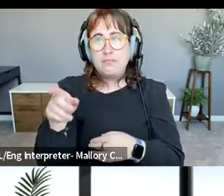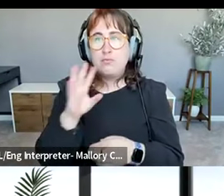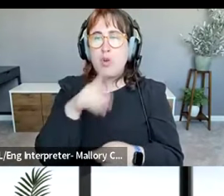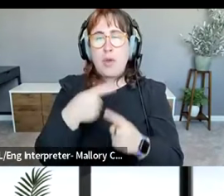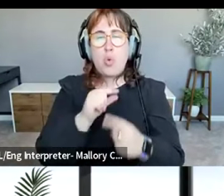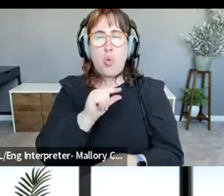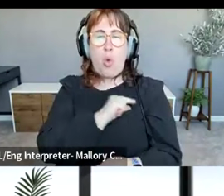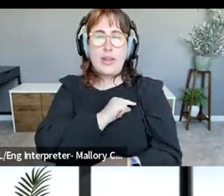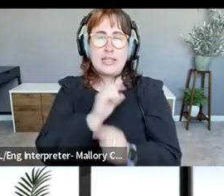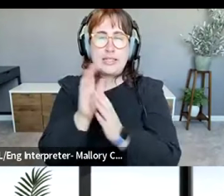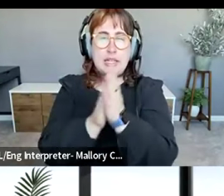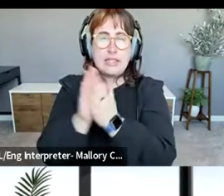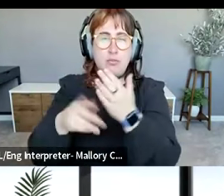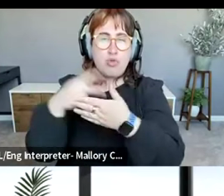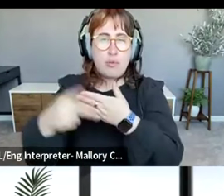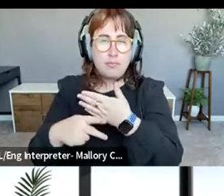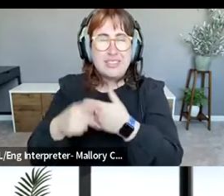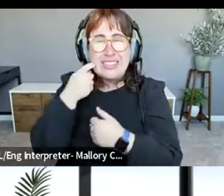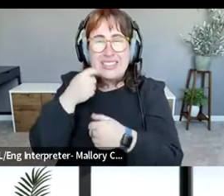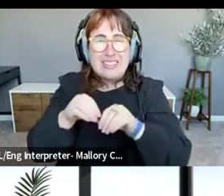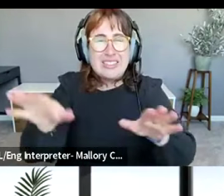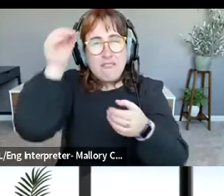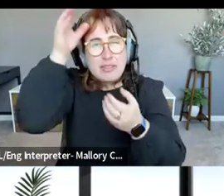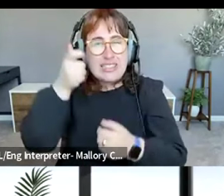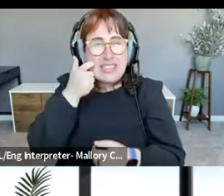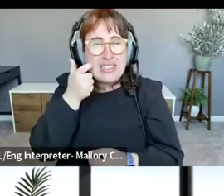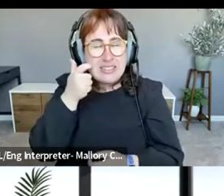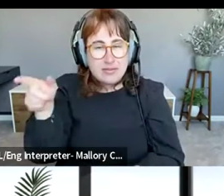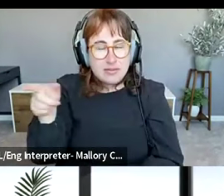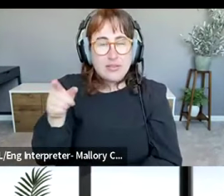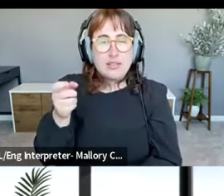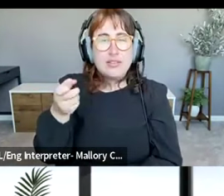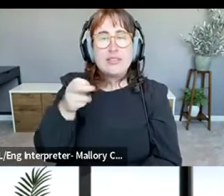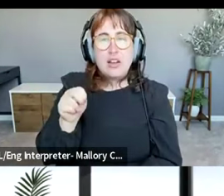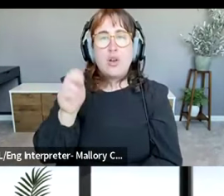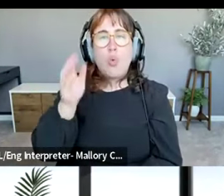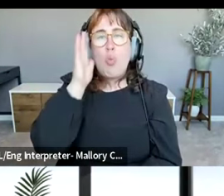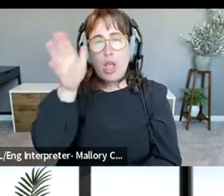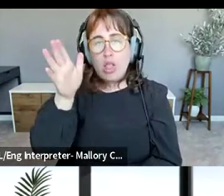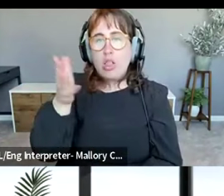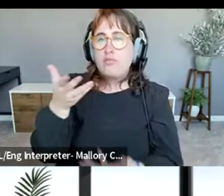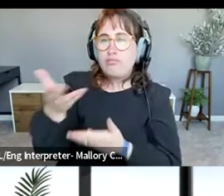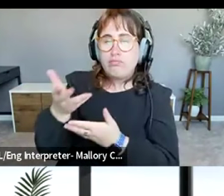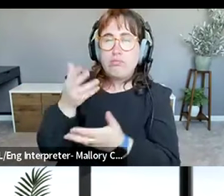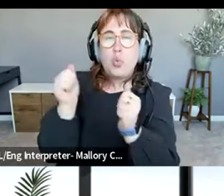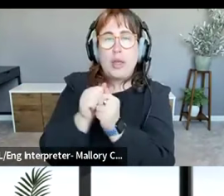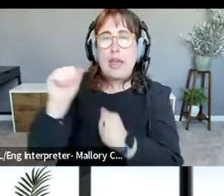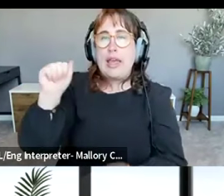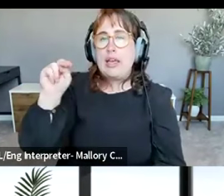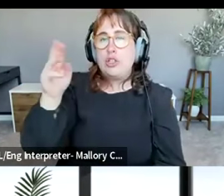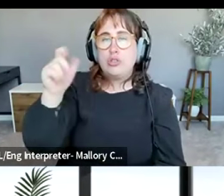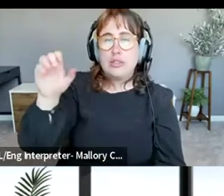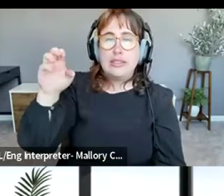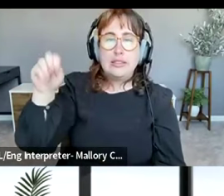quality incentive program information that came out, and then we'll do a spotlight with Angel Sense right after that.